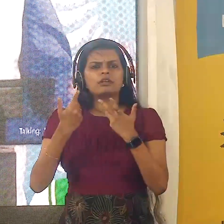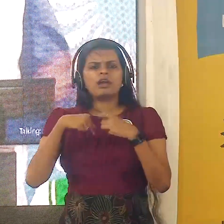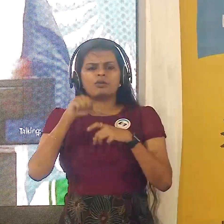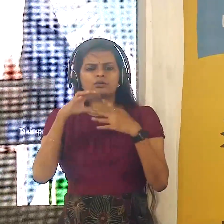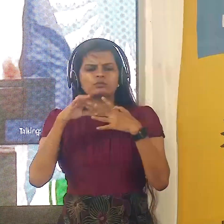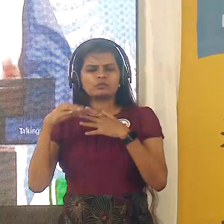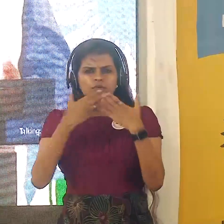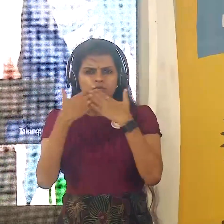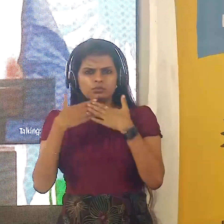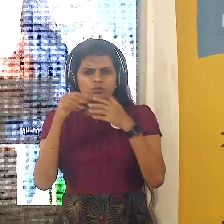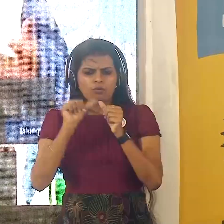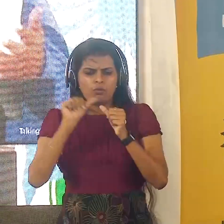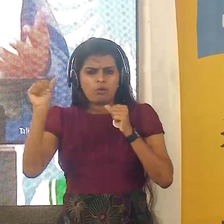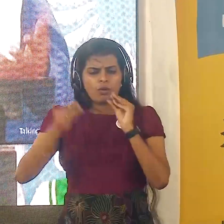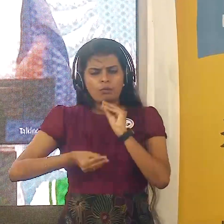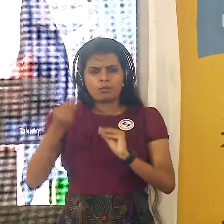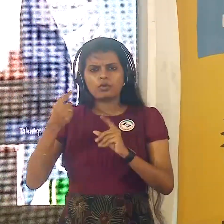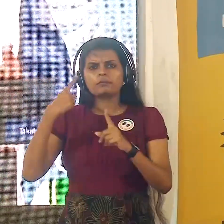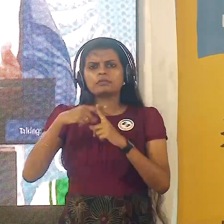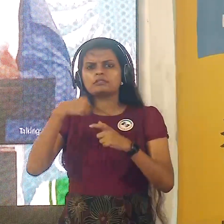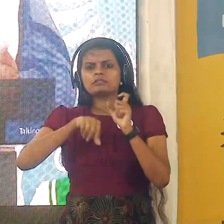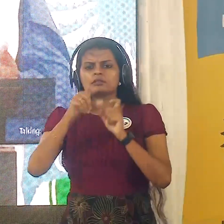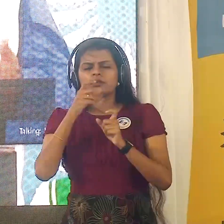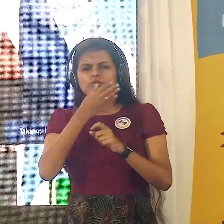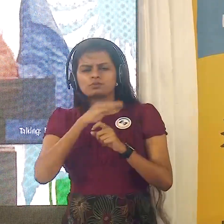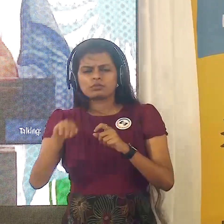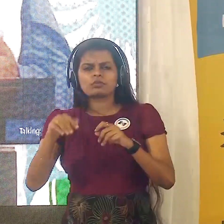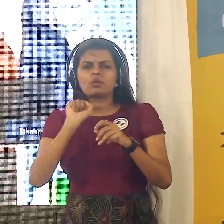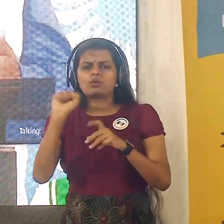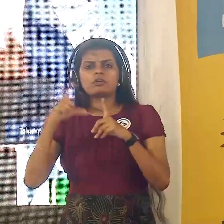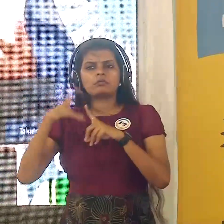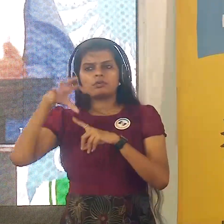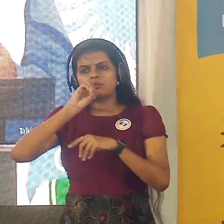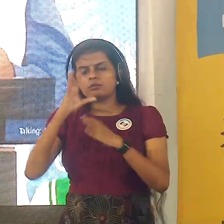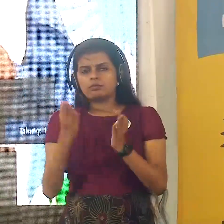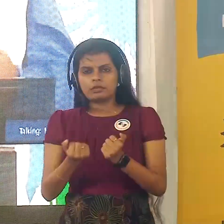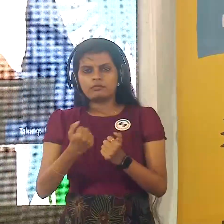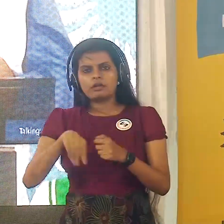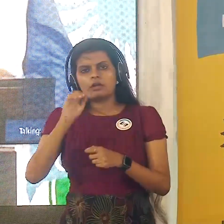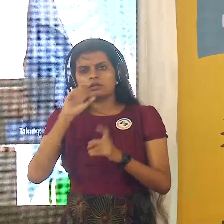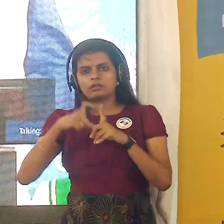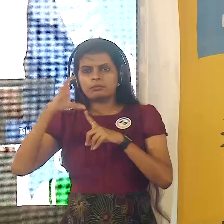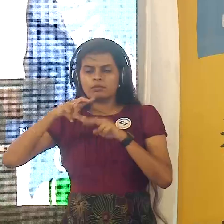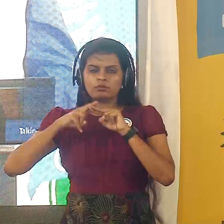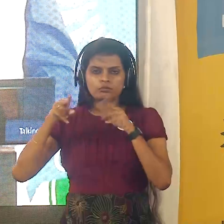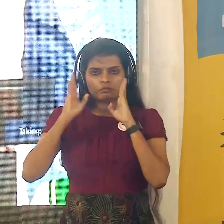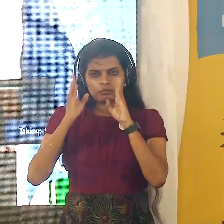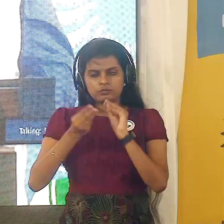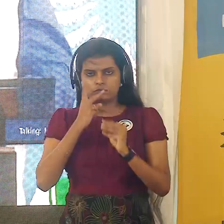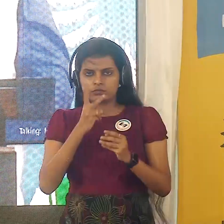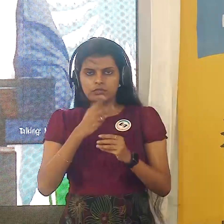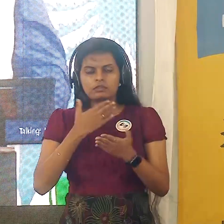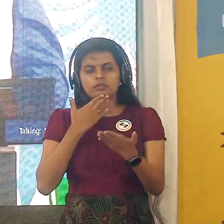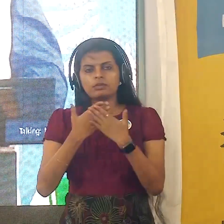such kind of long distance, it will be communicated to the concerned department and they will certainly have a look at it. Thank